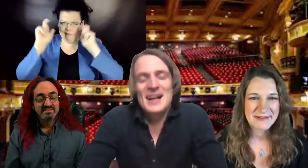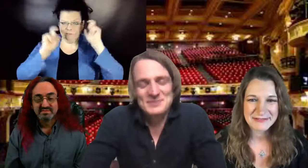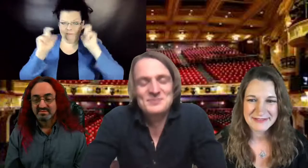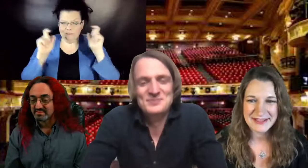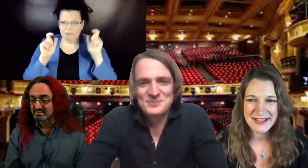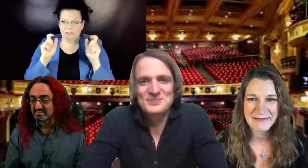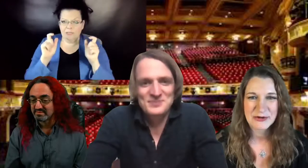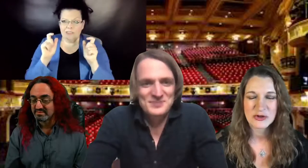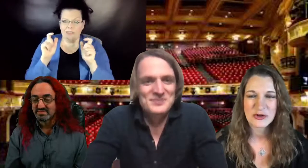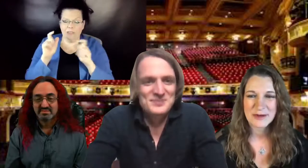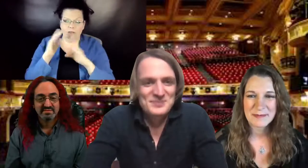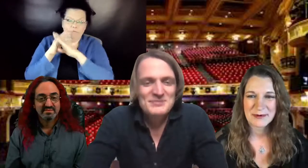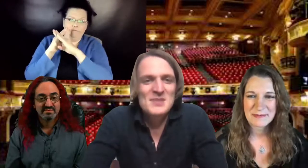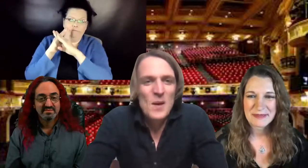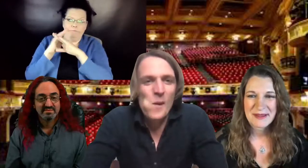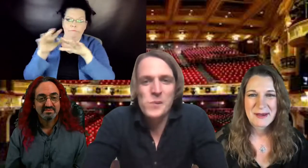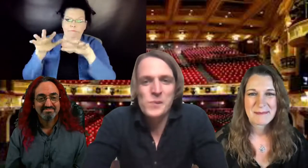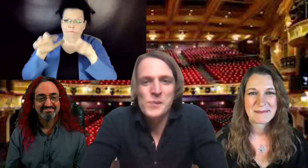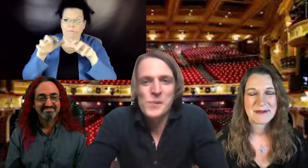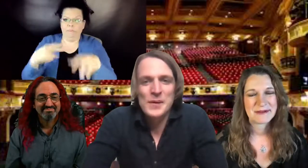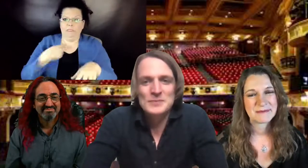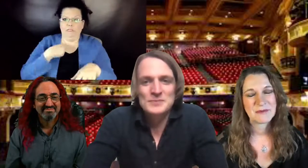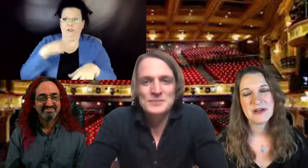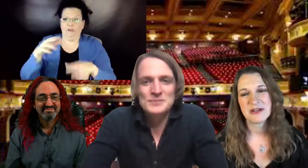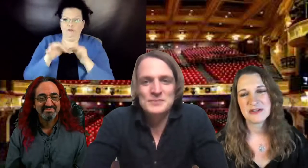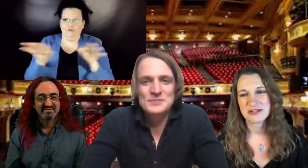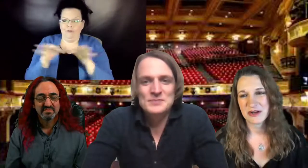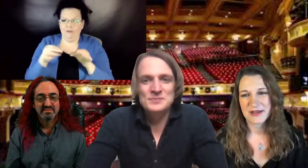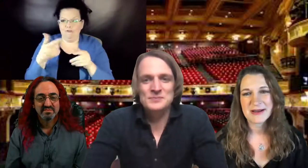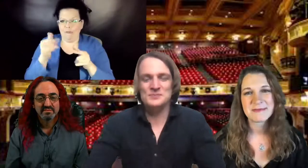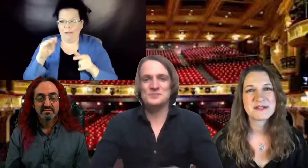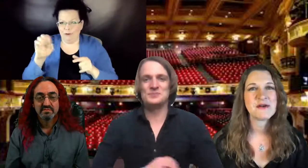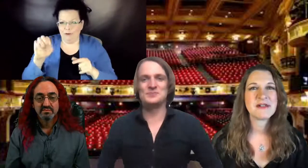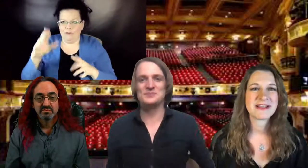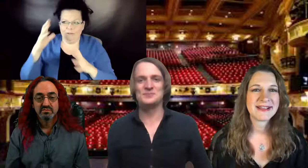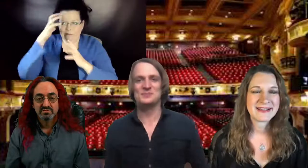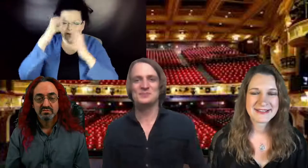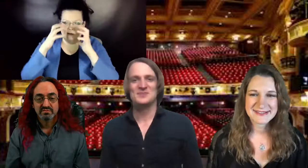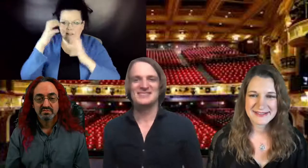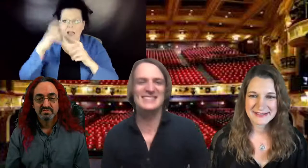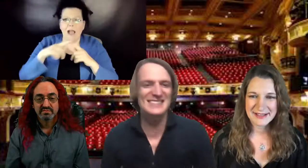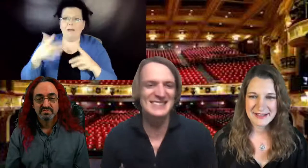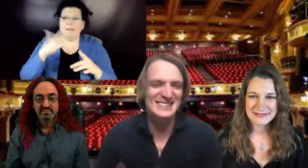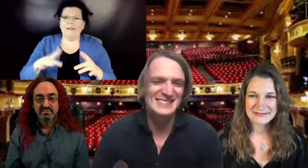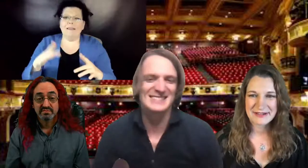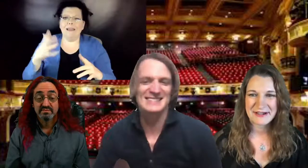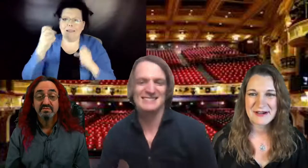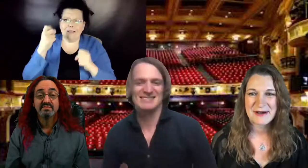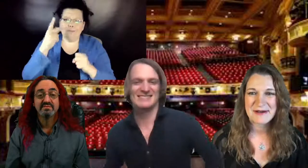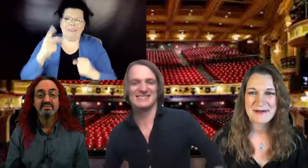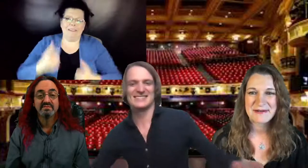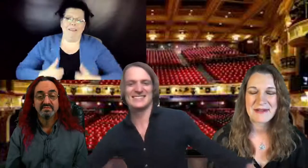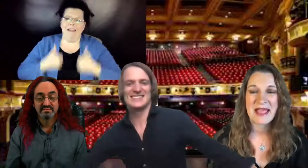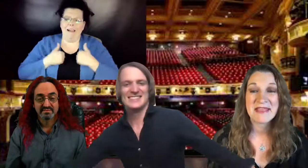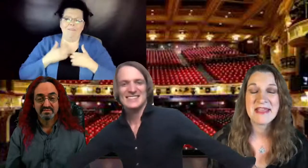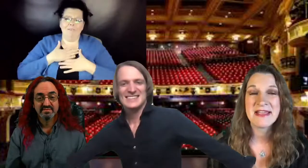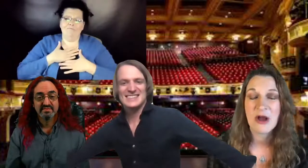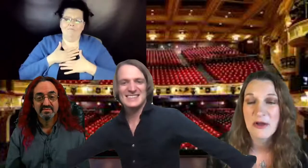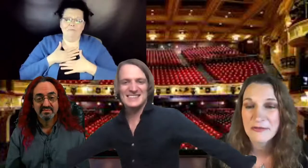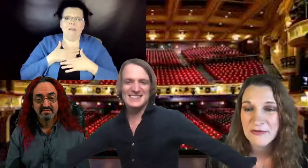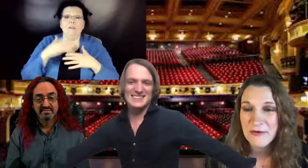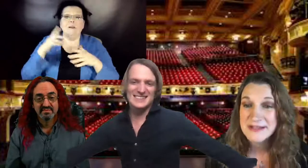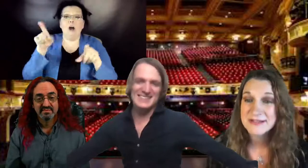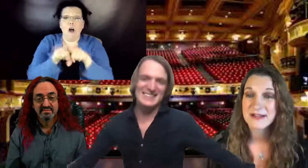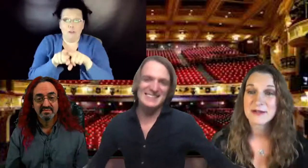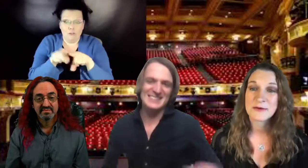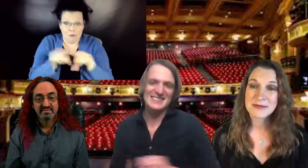muffled half of your grammar. But what a good show. And I'm so lucky I got to see it live. And then